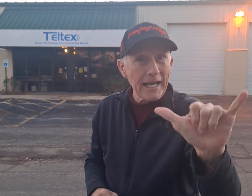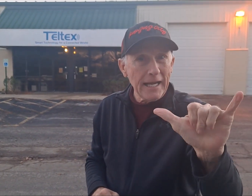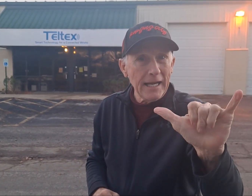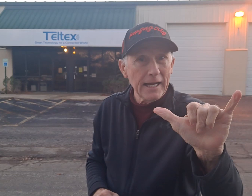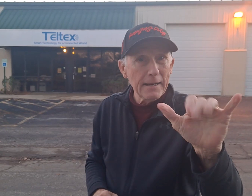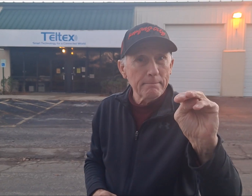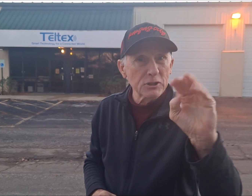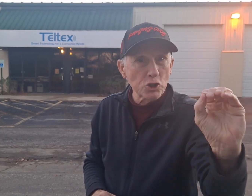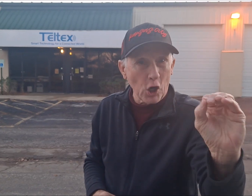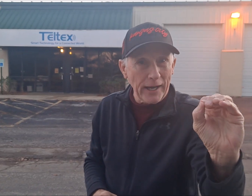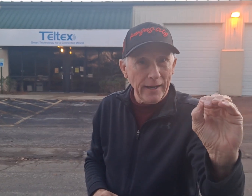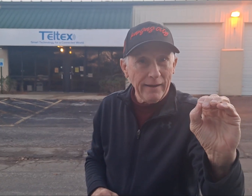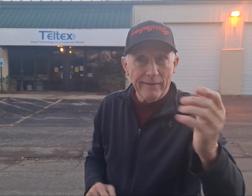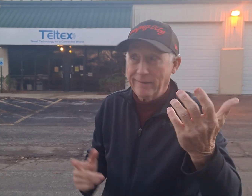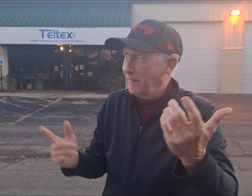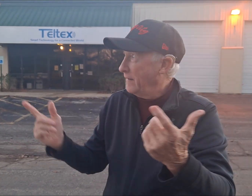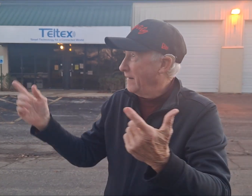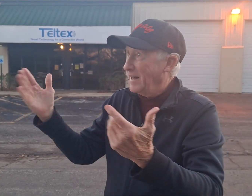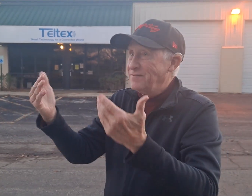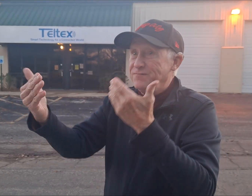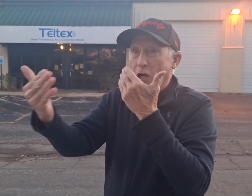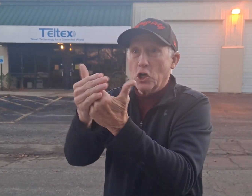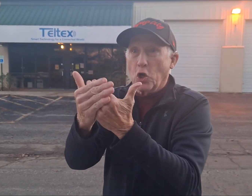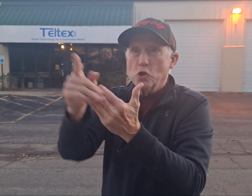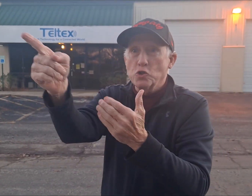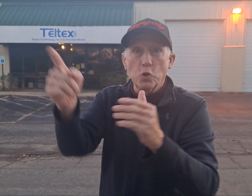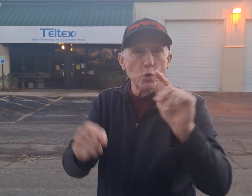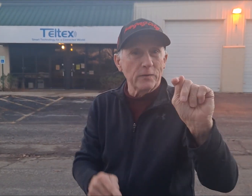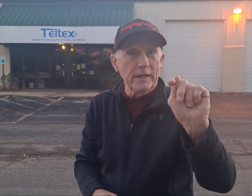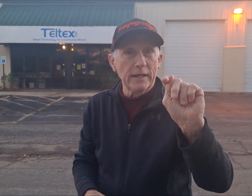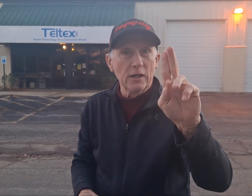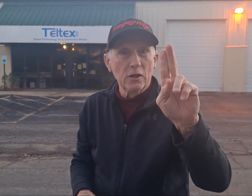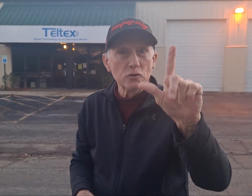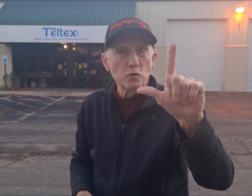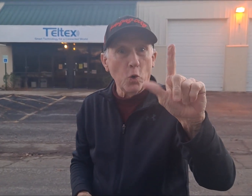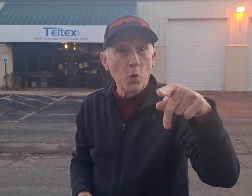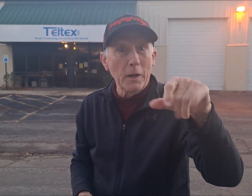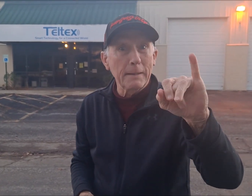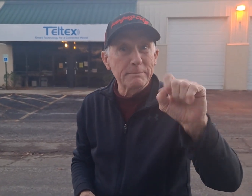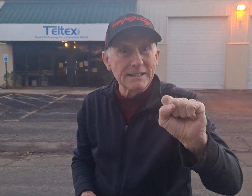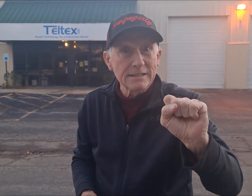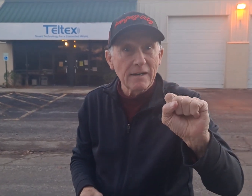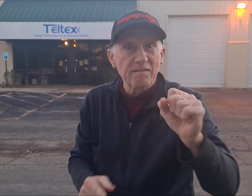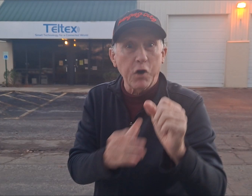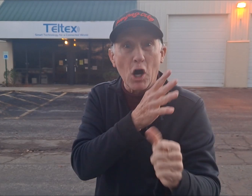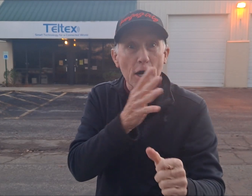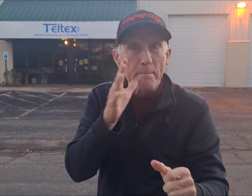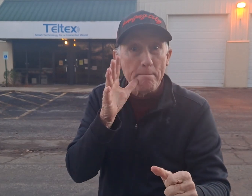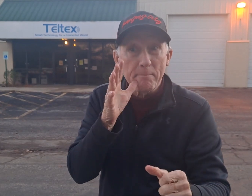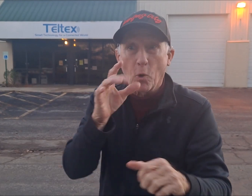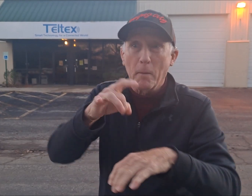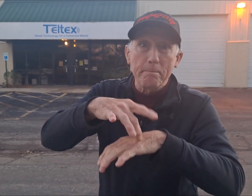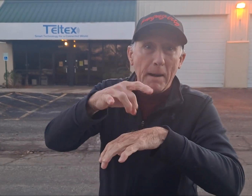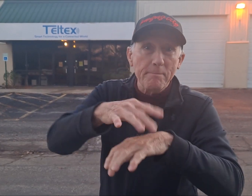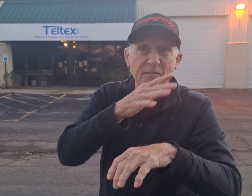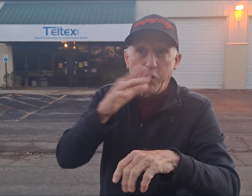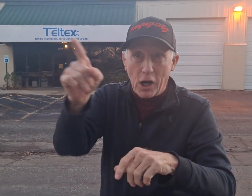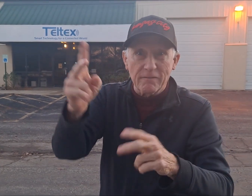Kearney, Missouri. It's very close to the Tulip Farm or Pumper Farm,